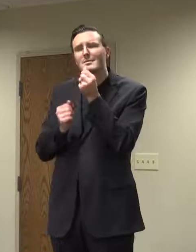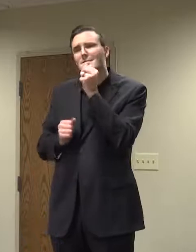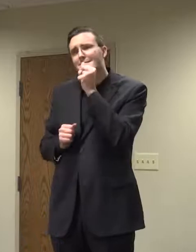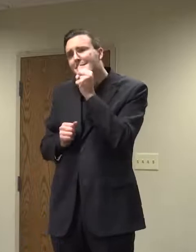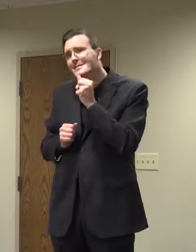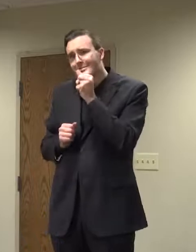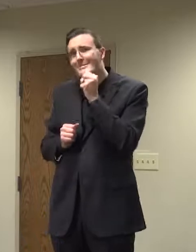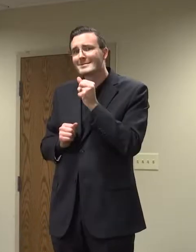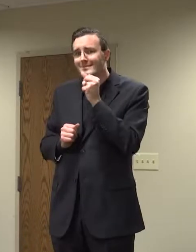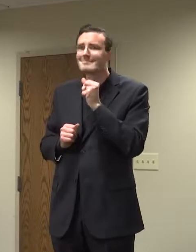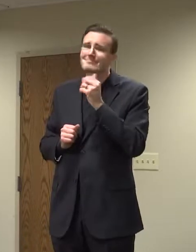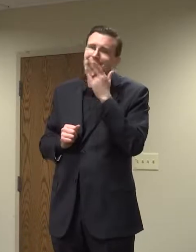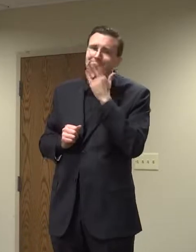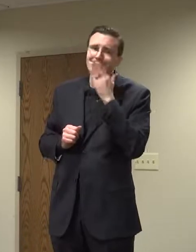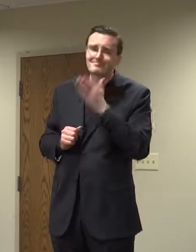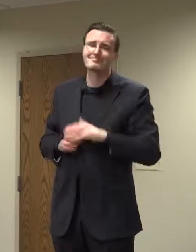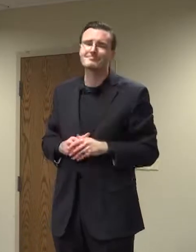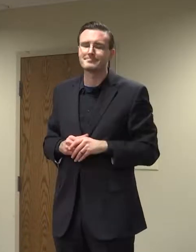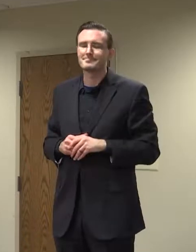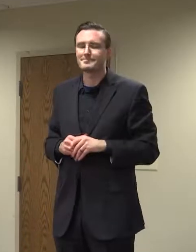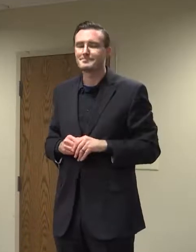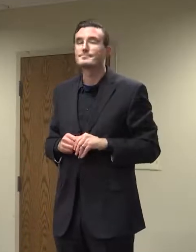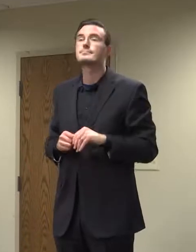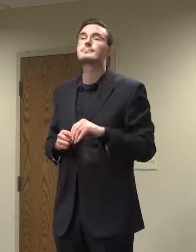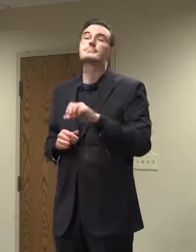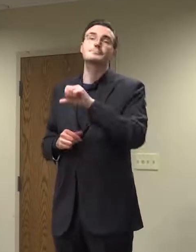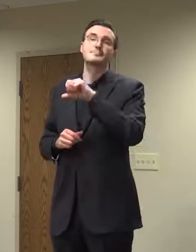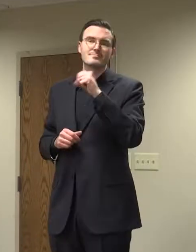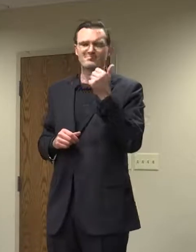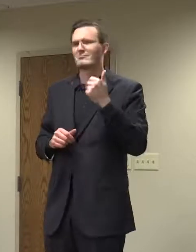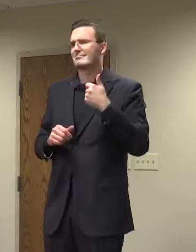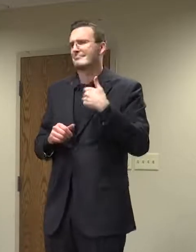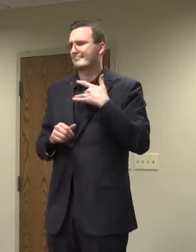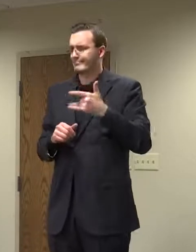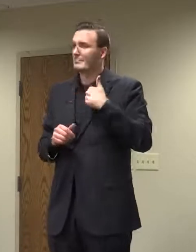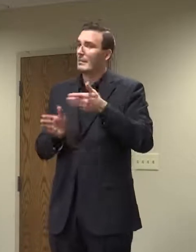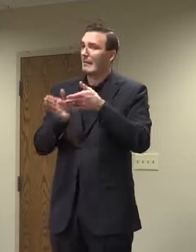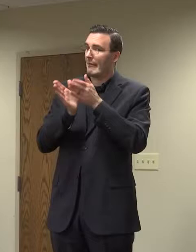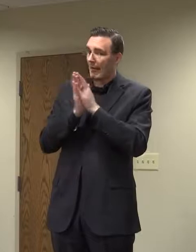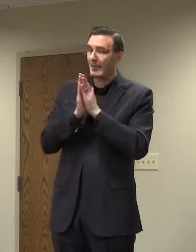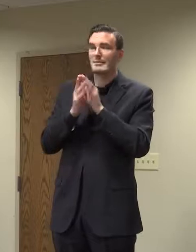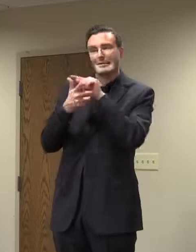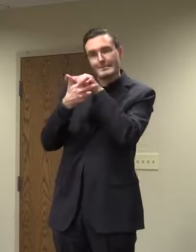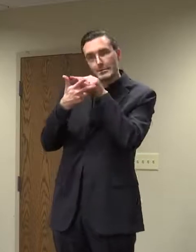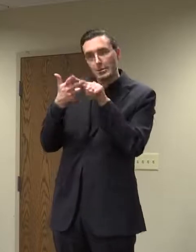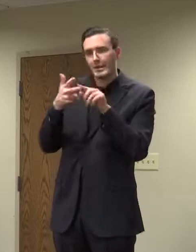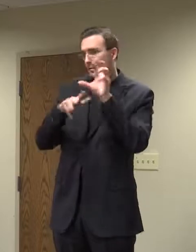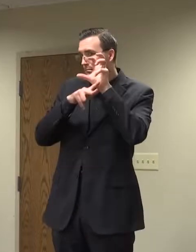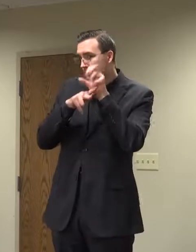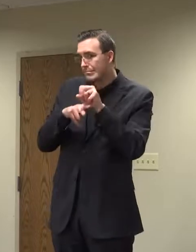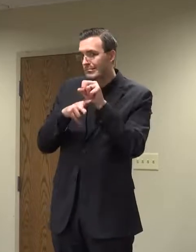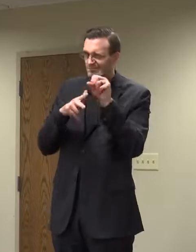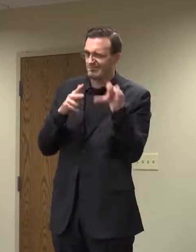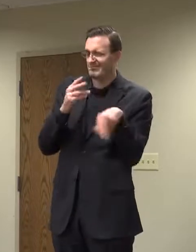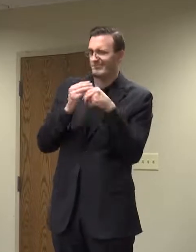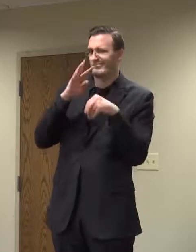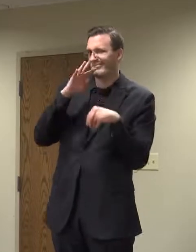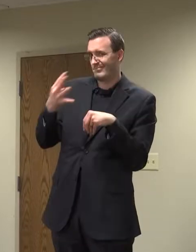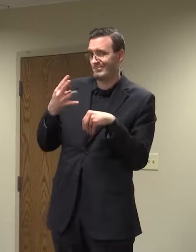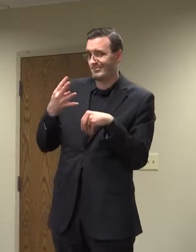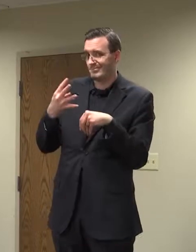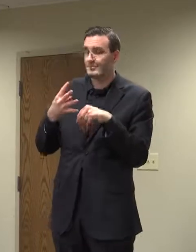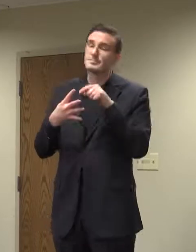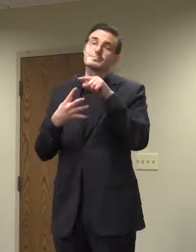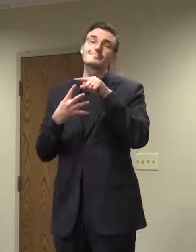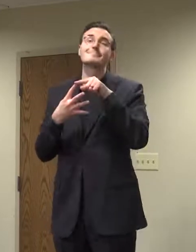that now's the time to be vigilant with three things. We're going to add a fourth based on Dr. Martell's statements today. One is make sure that you're wearing